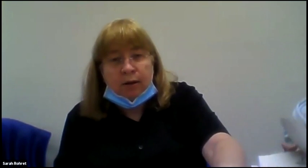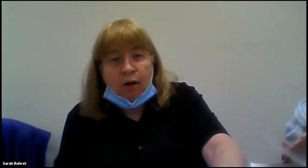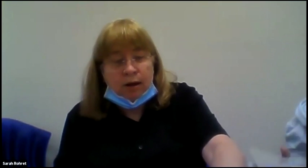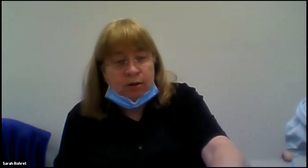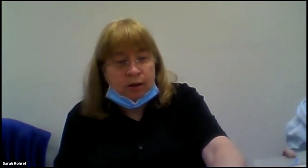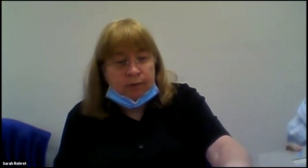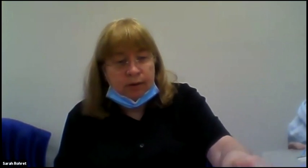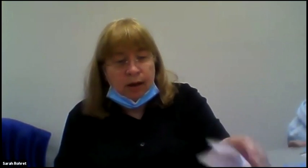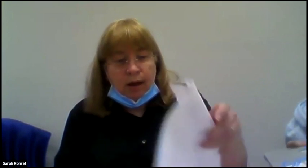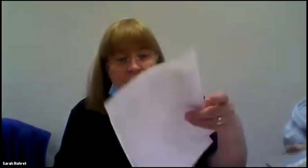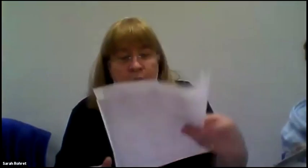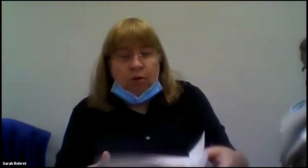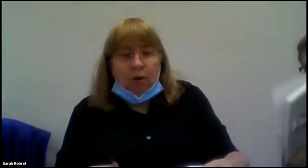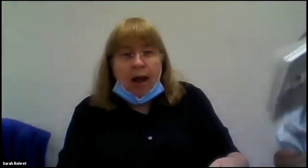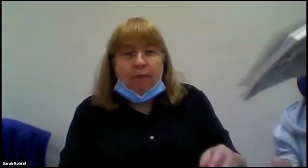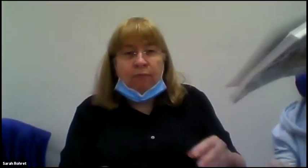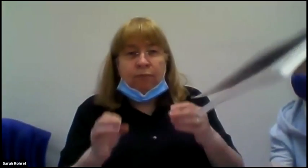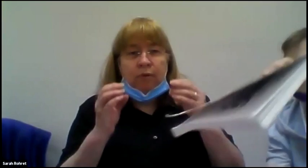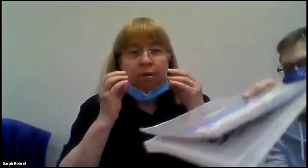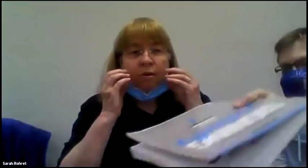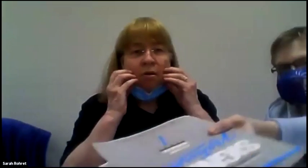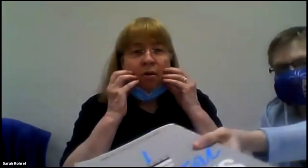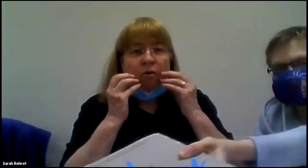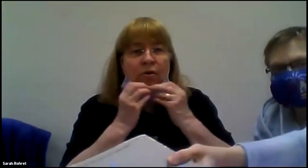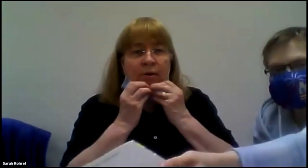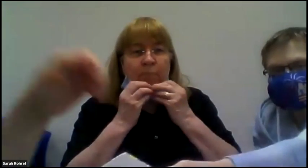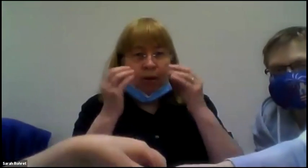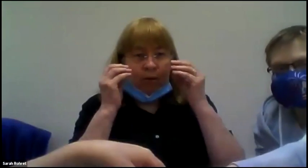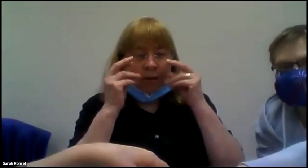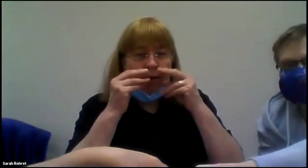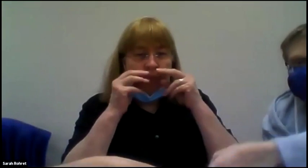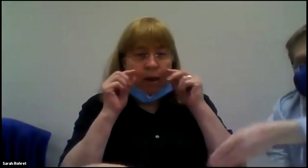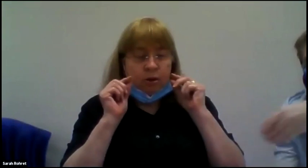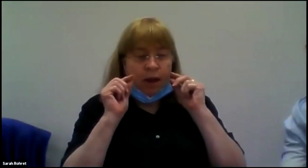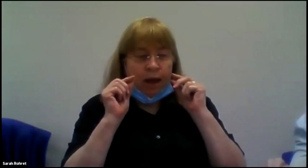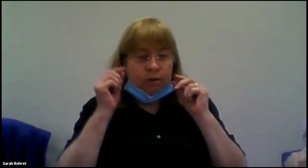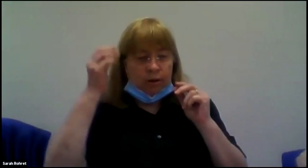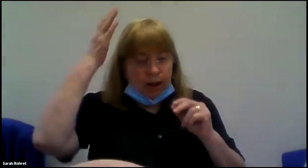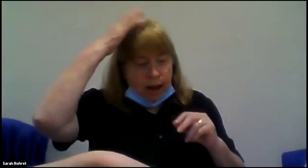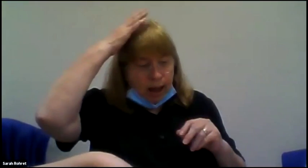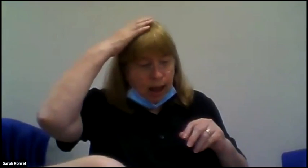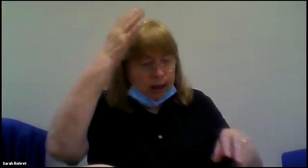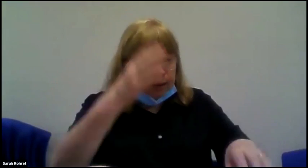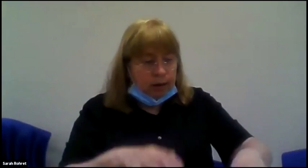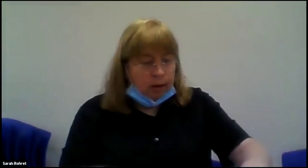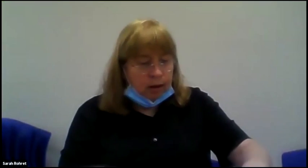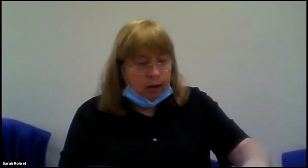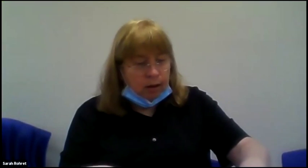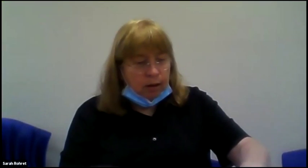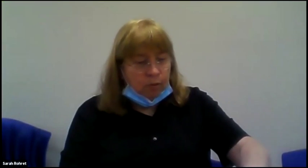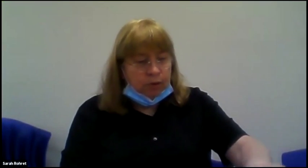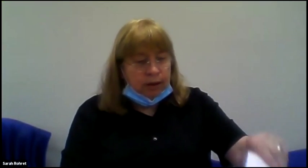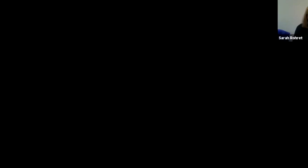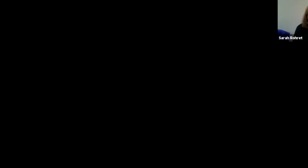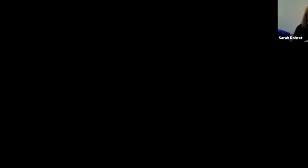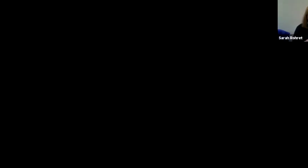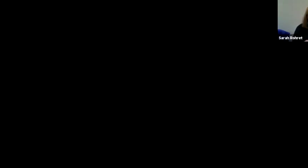taught you. You'll have, of course, the beard and the mustache and the hat. Let's see if you can pick them up.